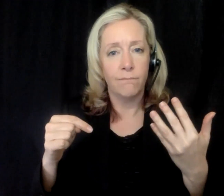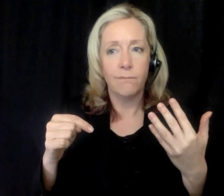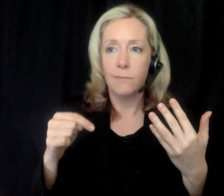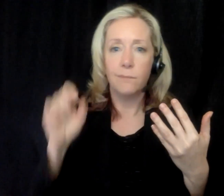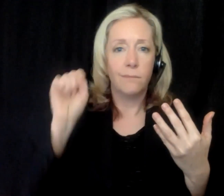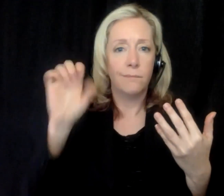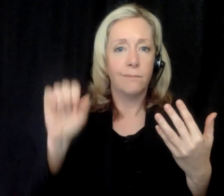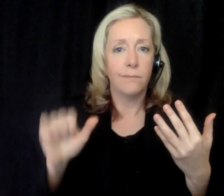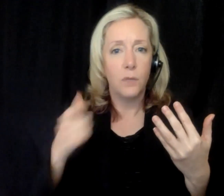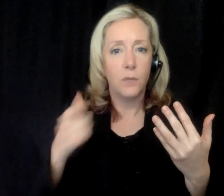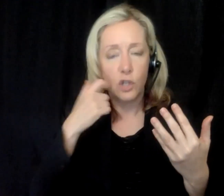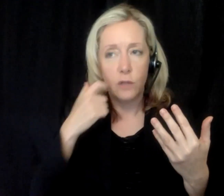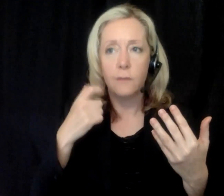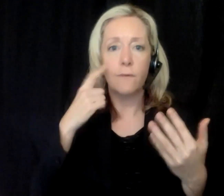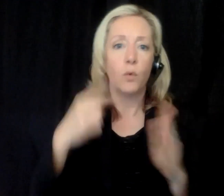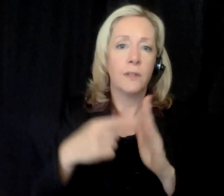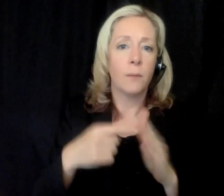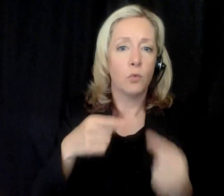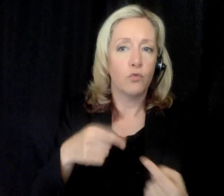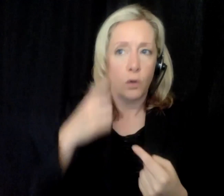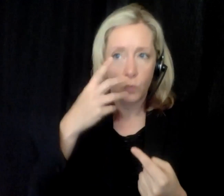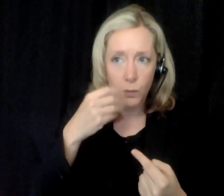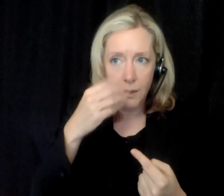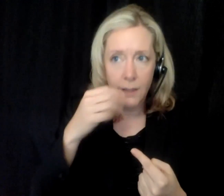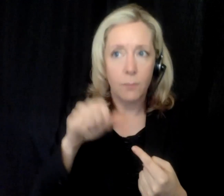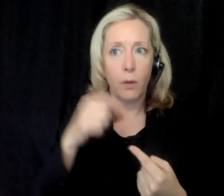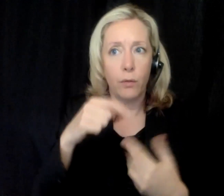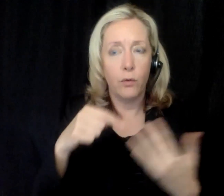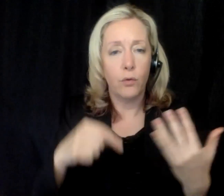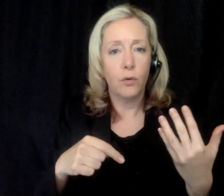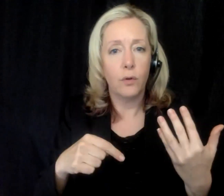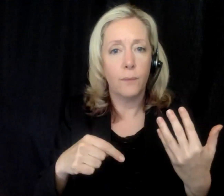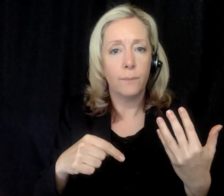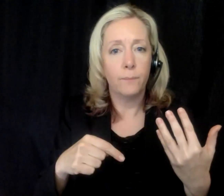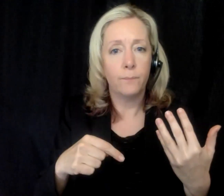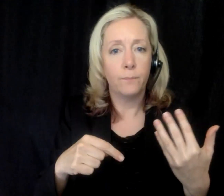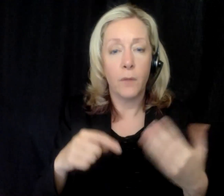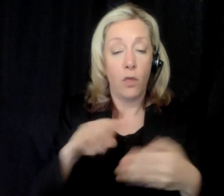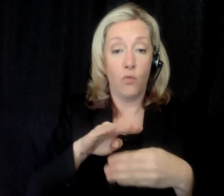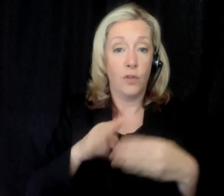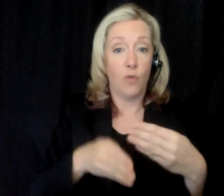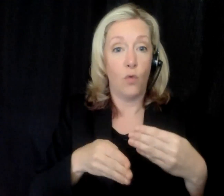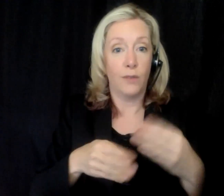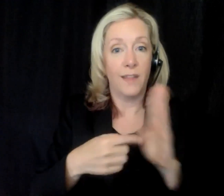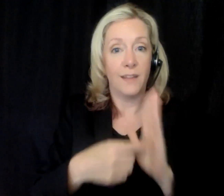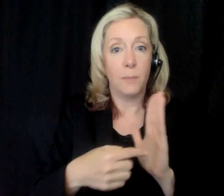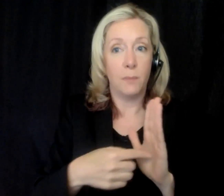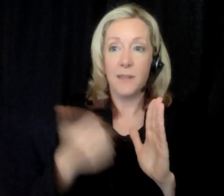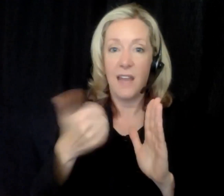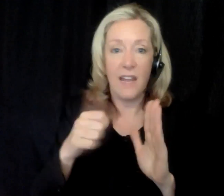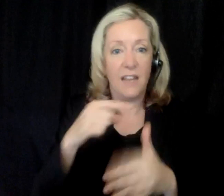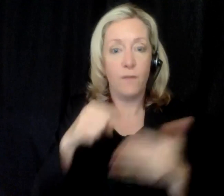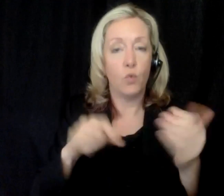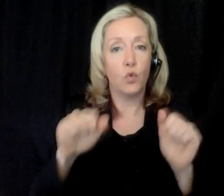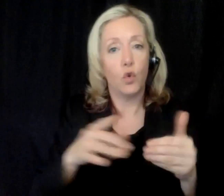here, whether it be difficulty sleeping or whatever, all of the things that come as a result of it, any one of those could be disabling. If